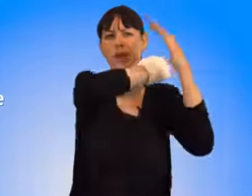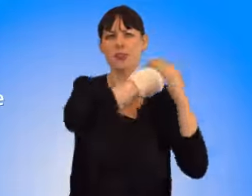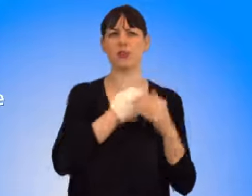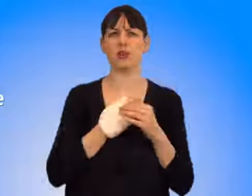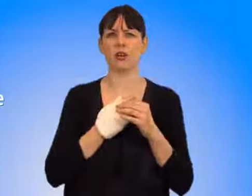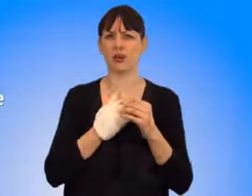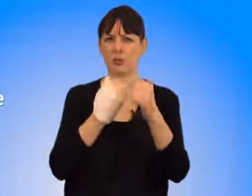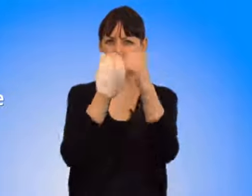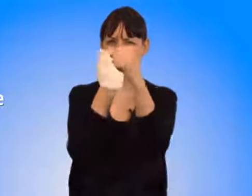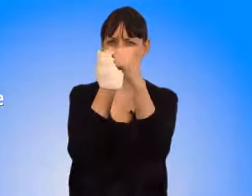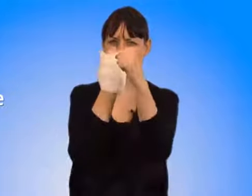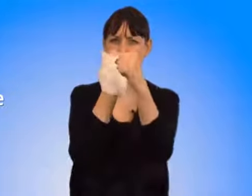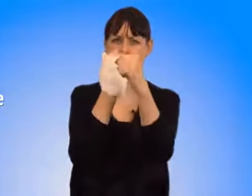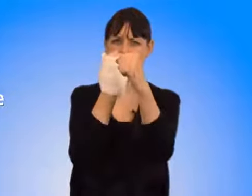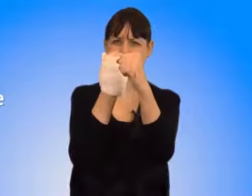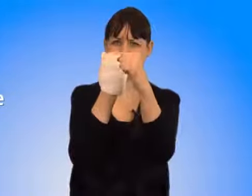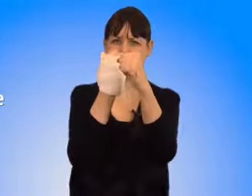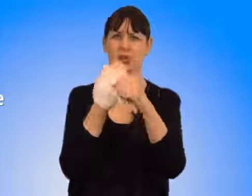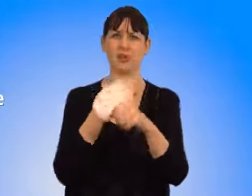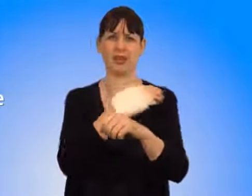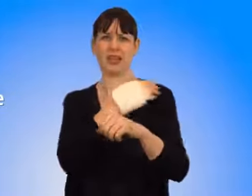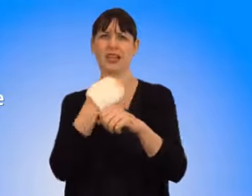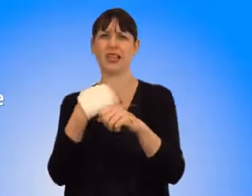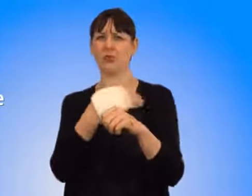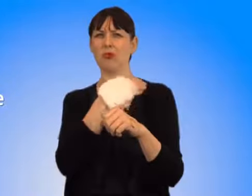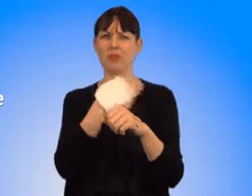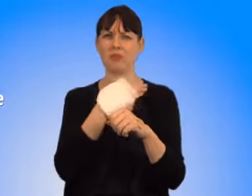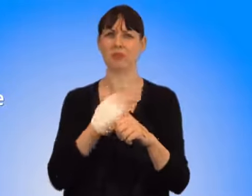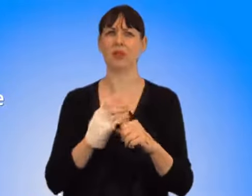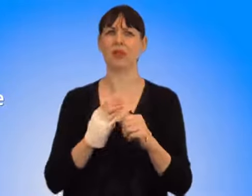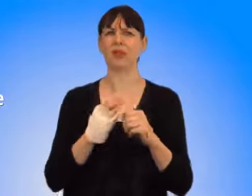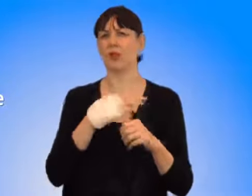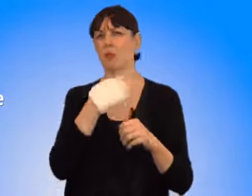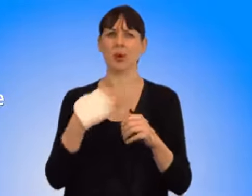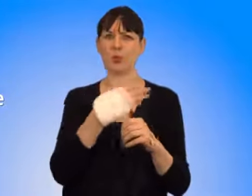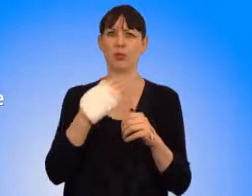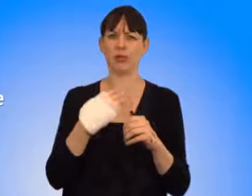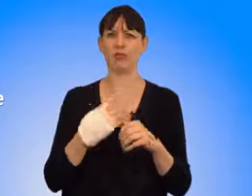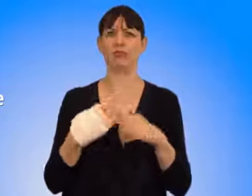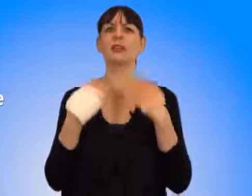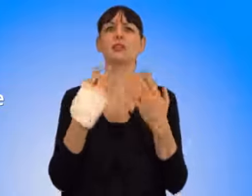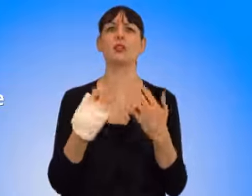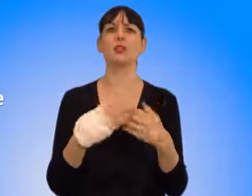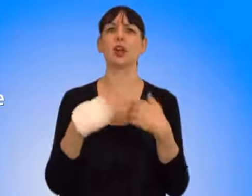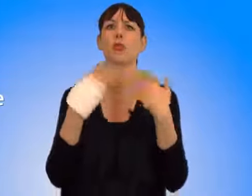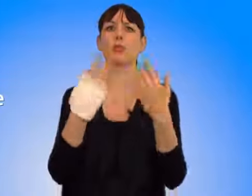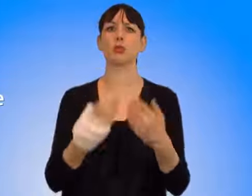bang your arm or if someone hits you and you have a yellow mark or a purple mark, it's called a